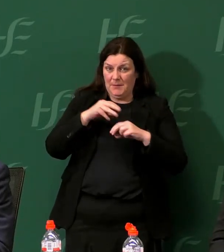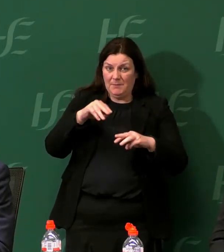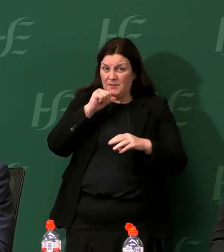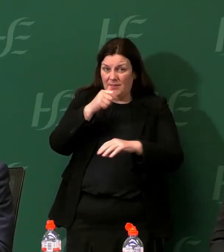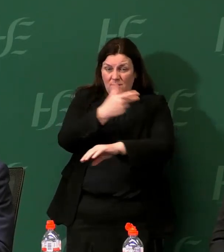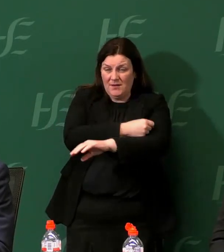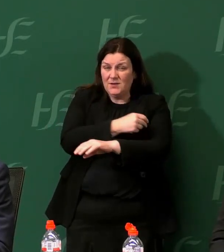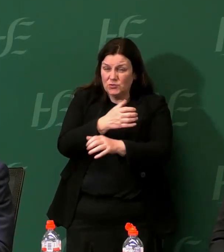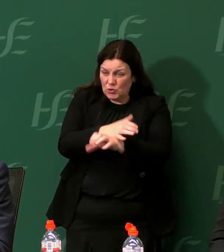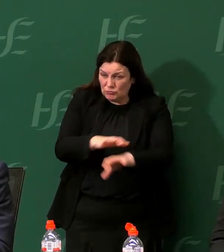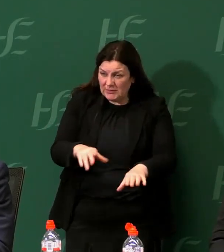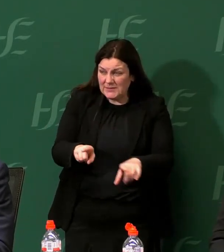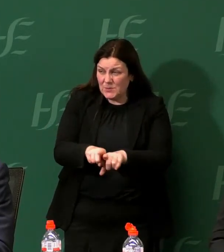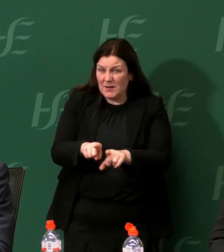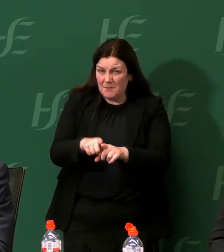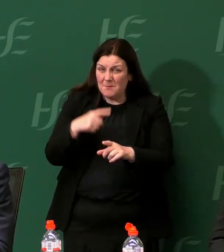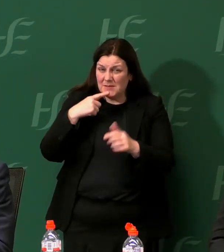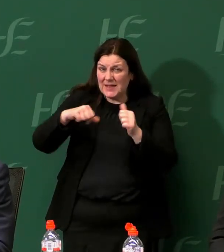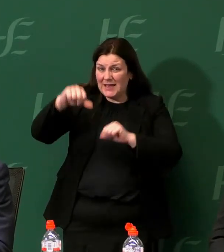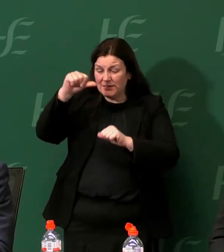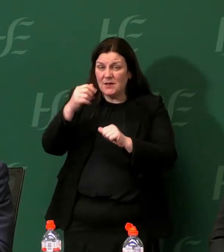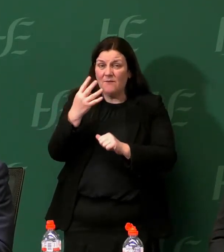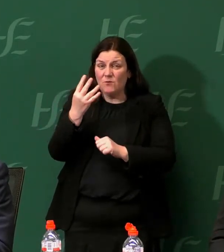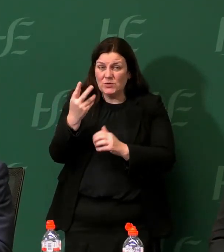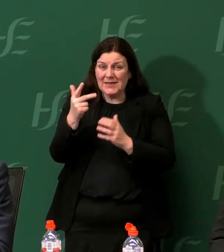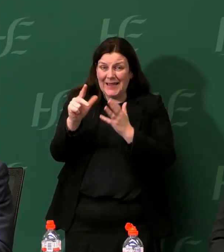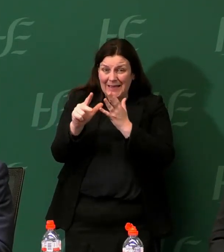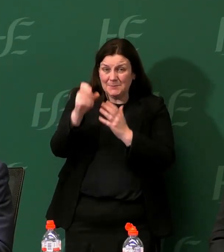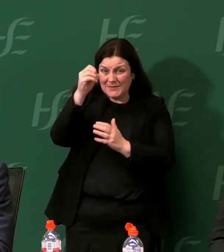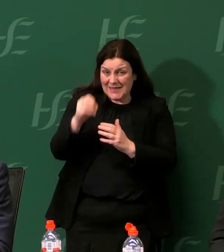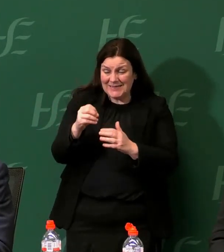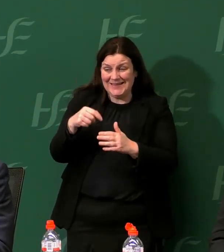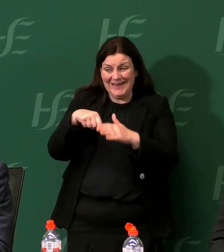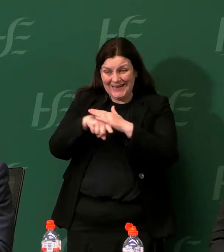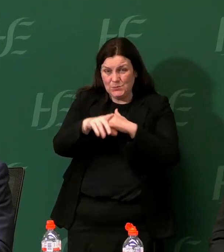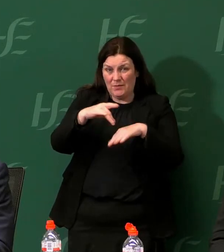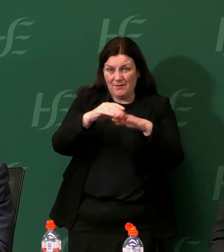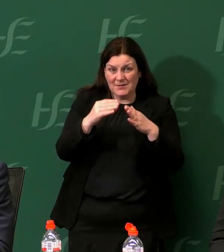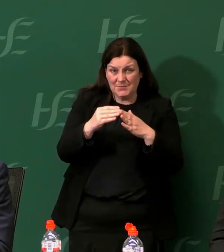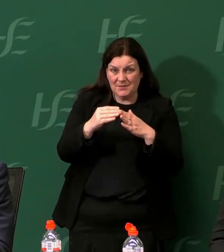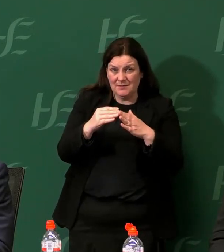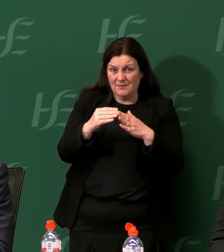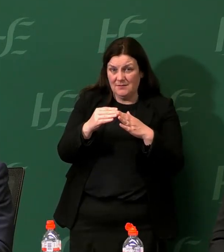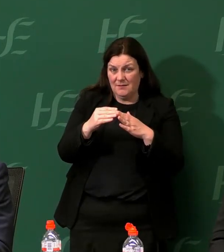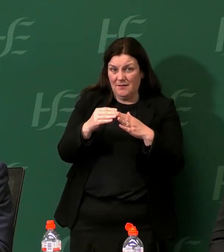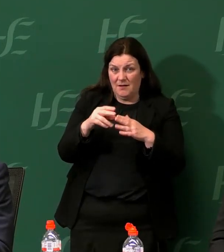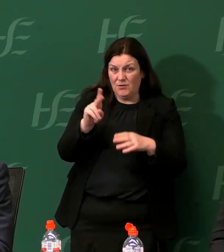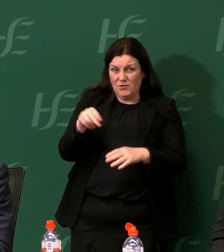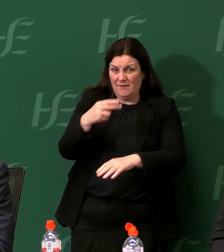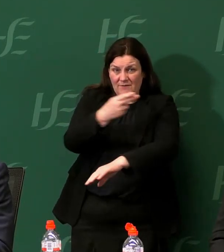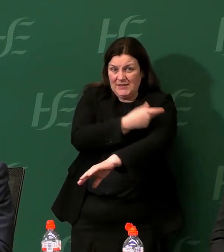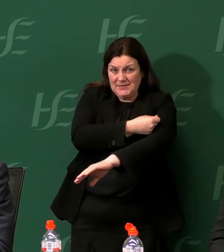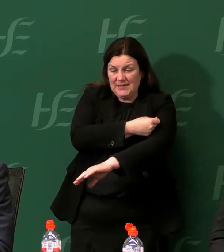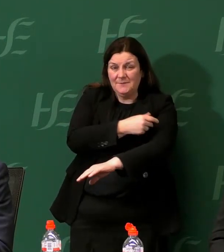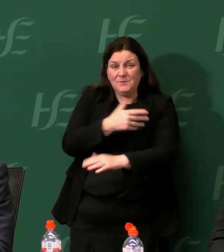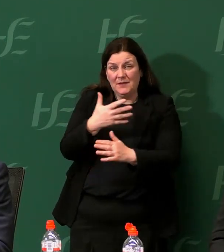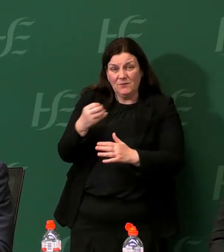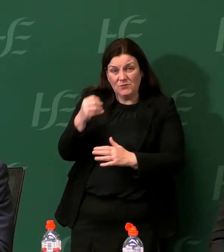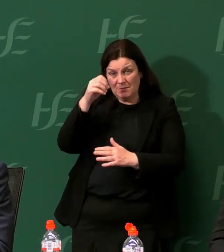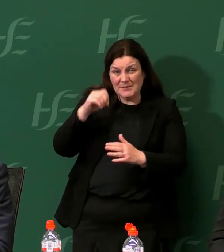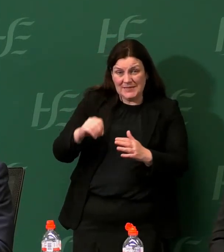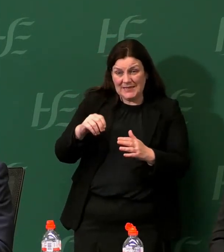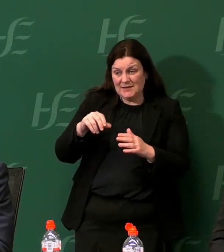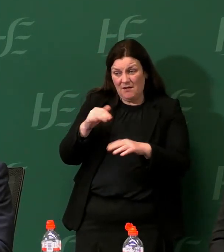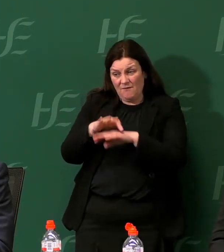but just even in adults alone, 48% of the hospital cases today are unvaccinated. 50% of the people